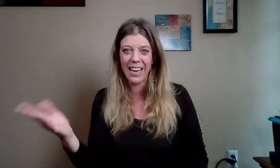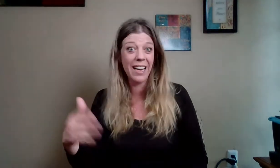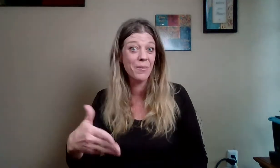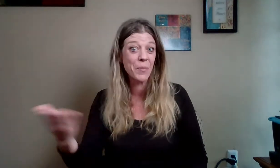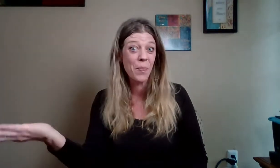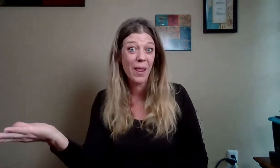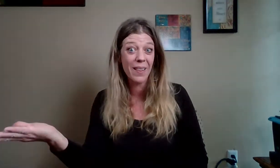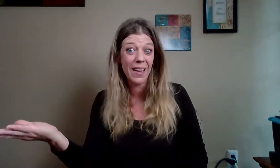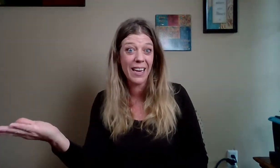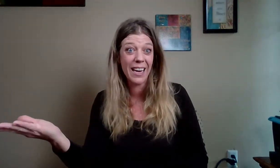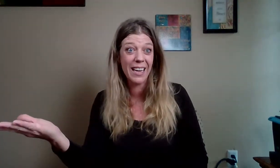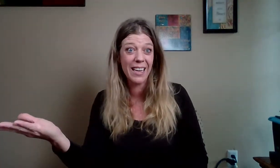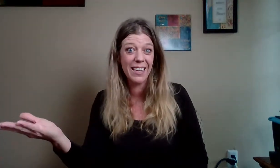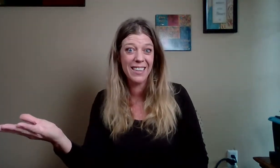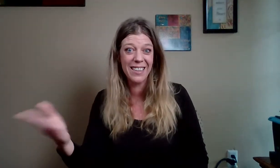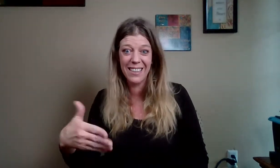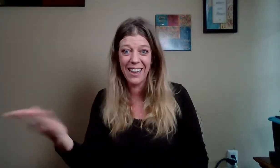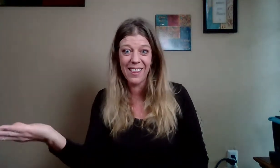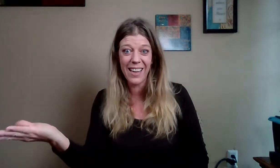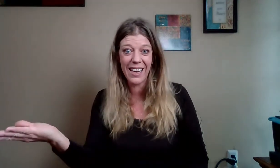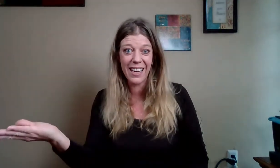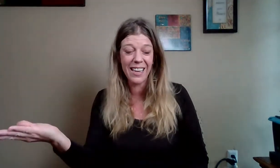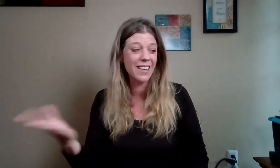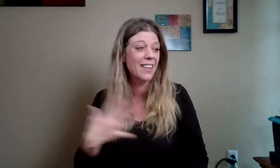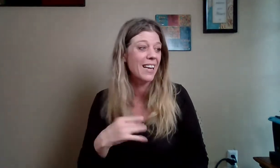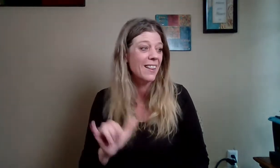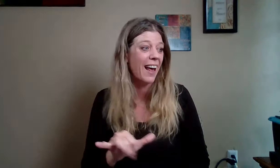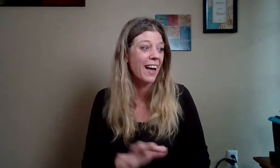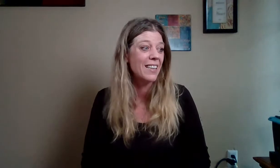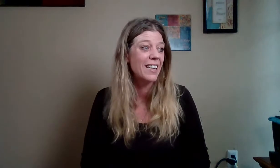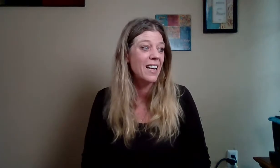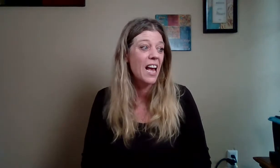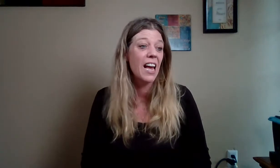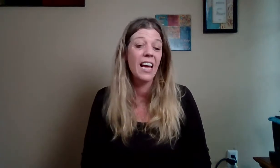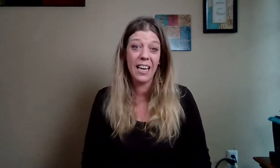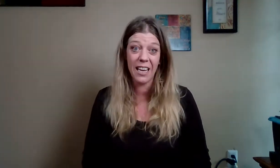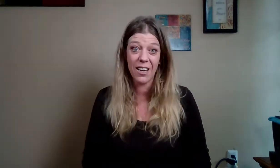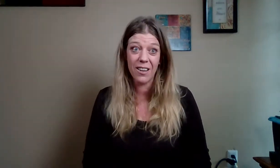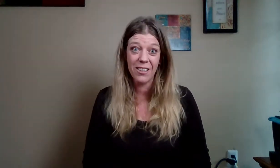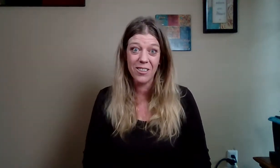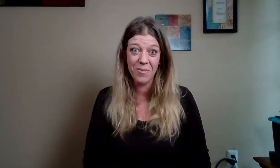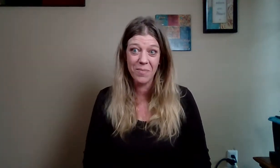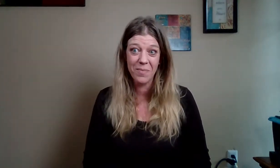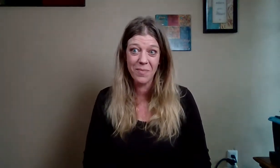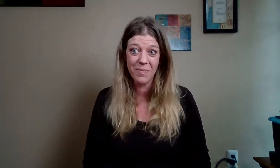thing, thing, thing, like that. Here,